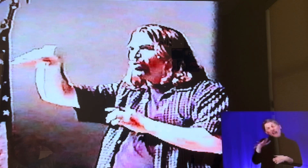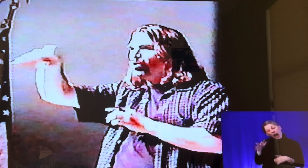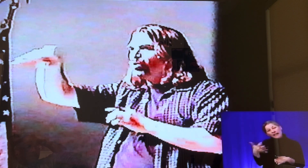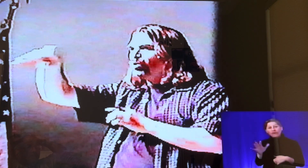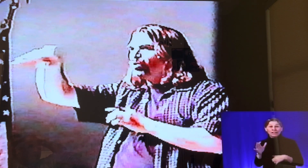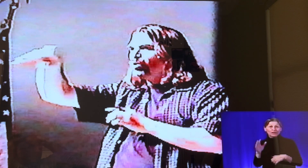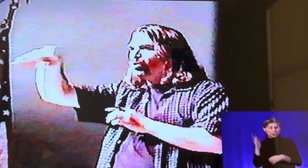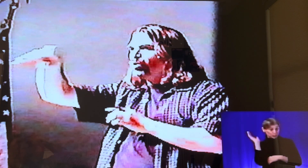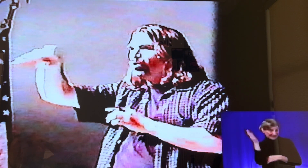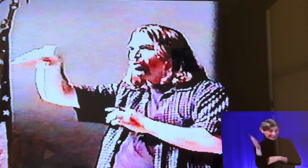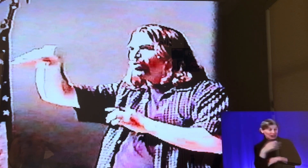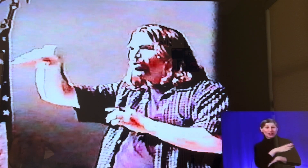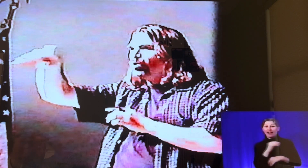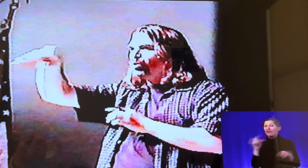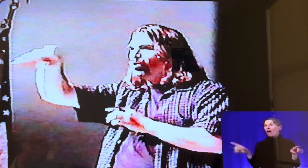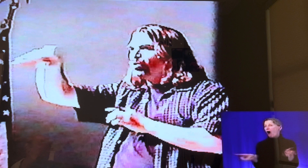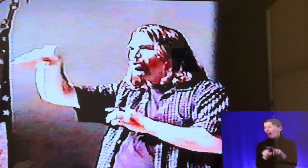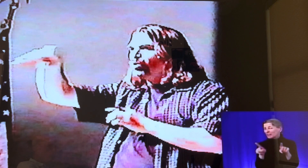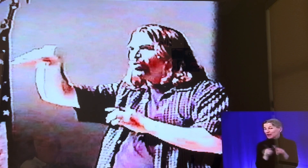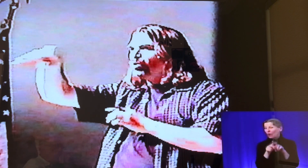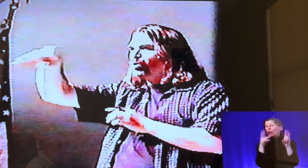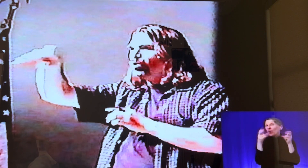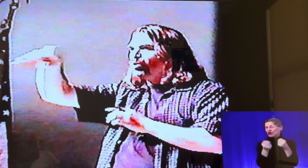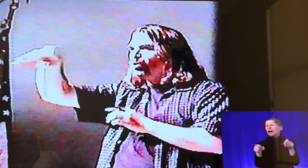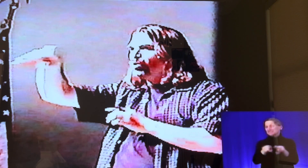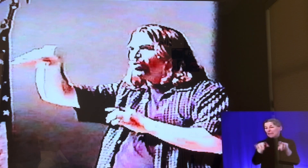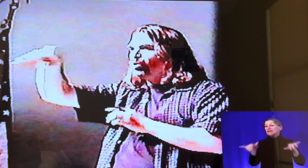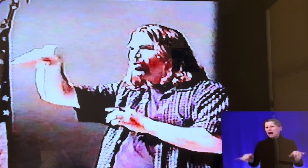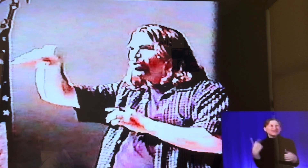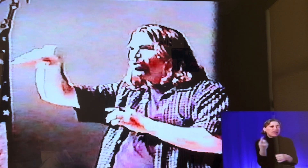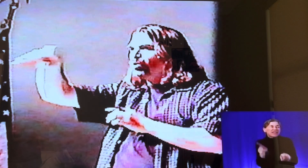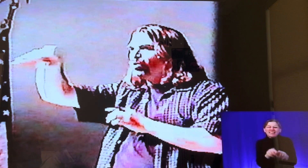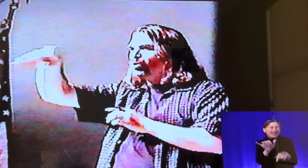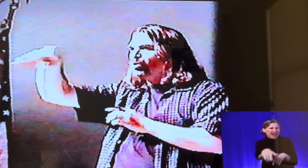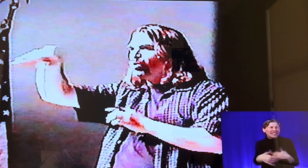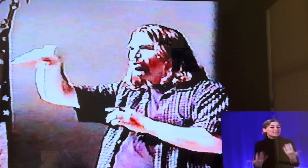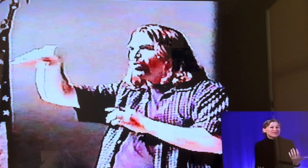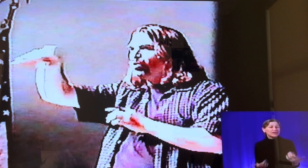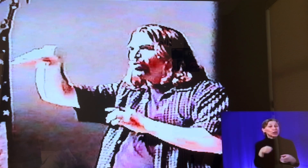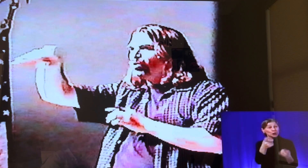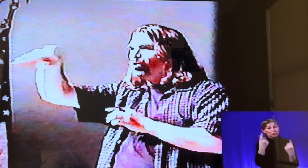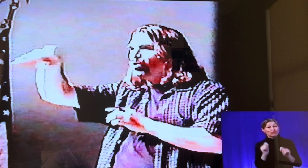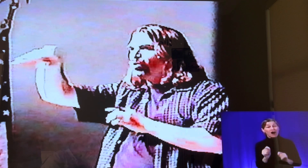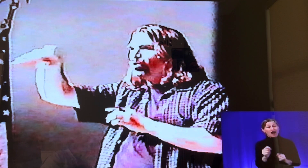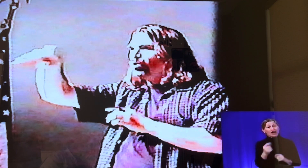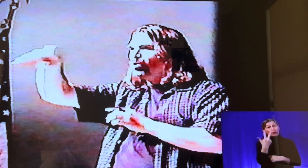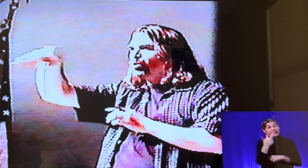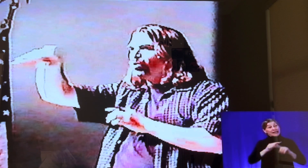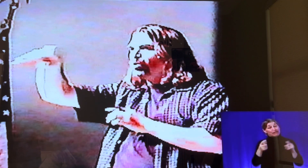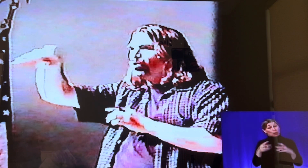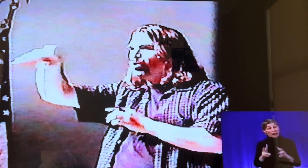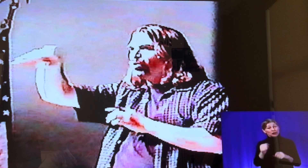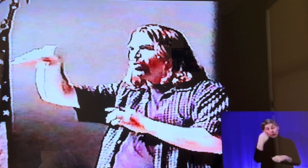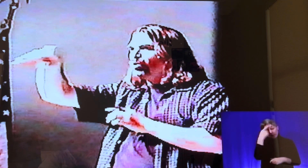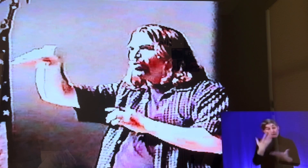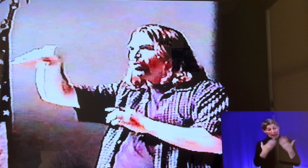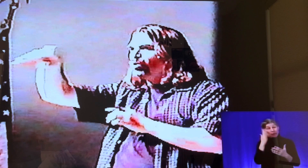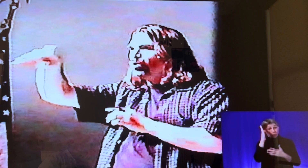and also a workshop at the same time, something like that. So you try 3 different ways that you think you might voice